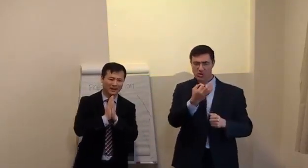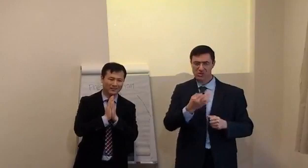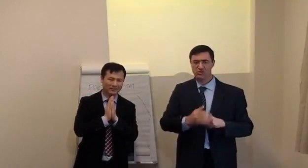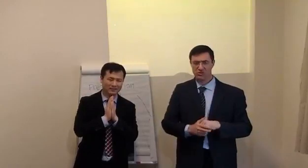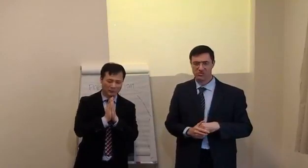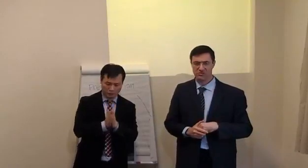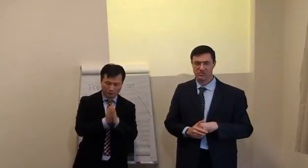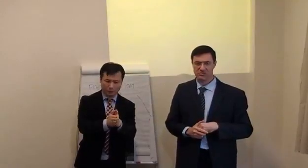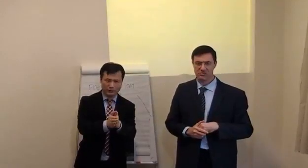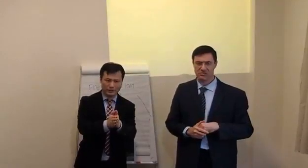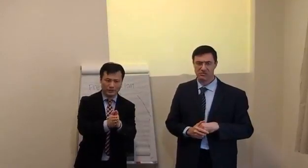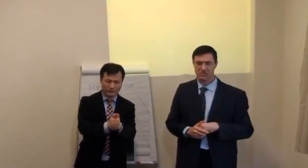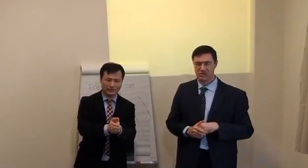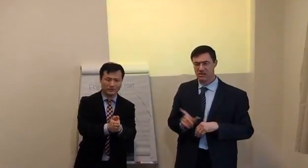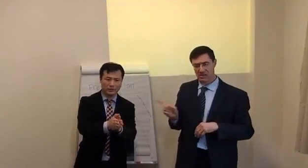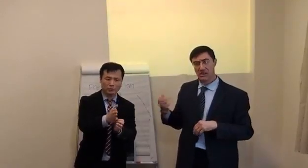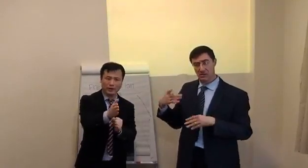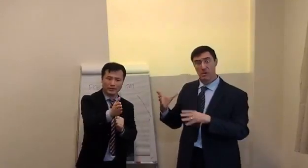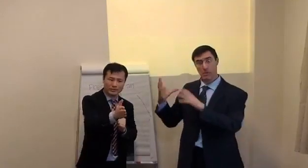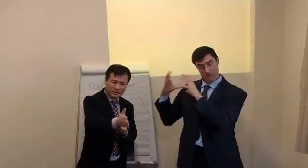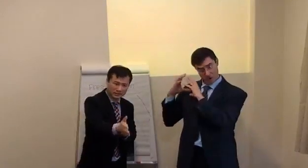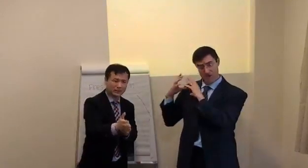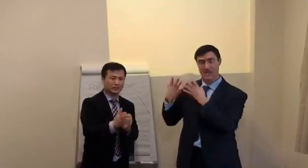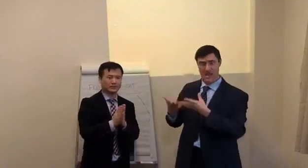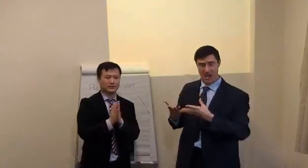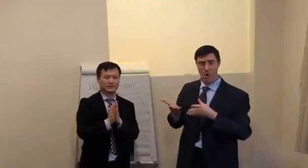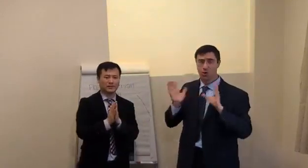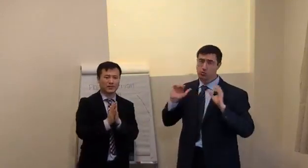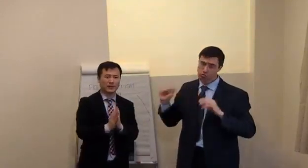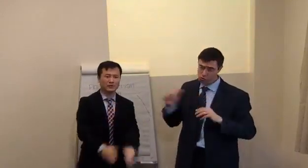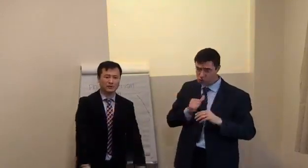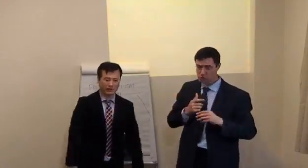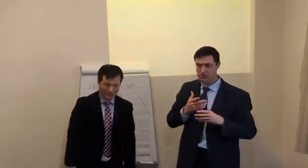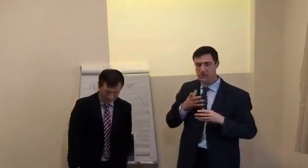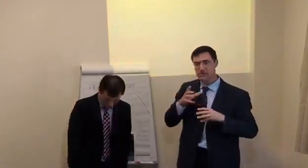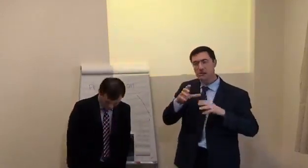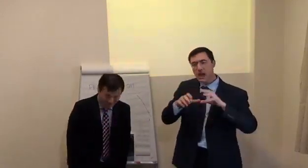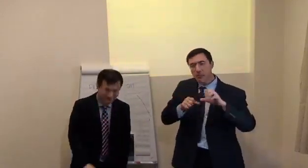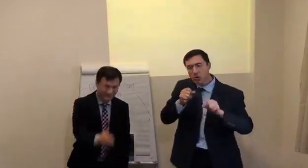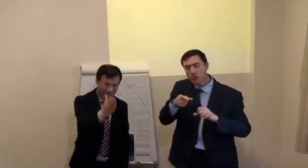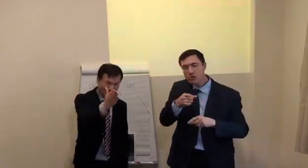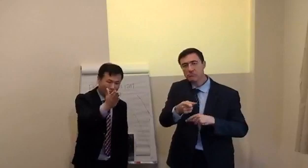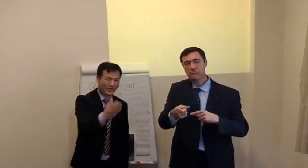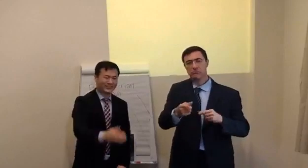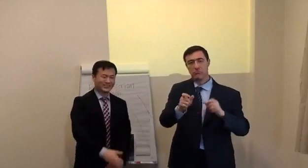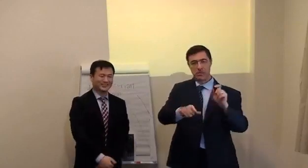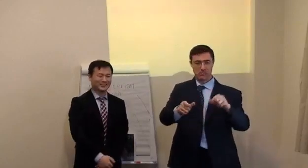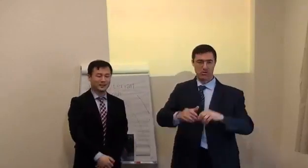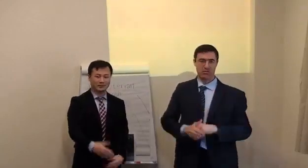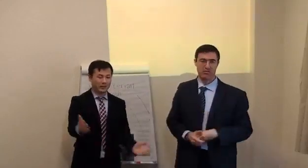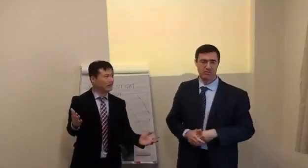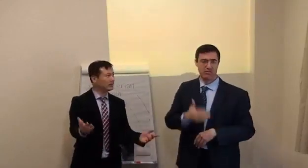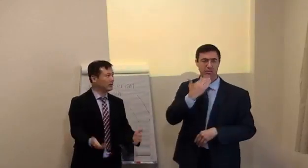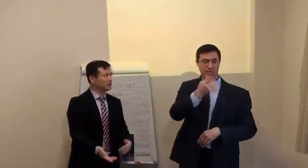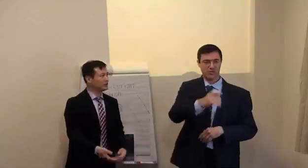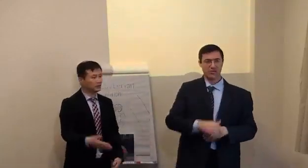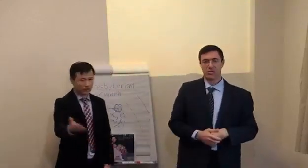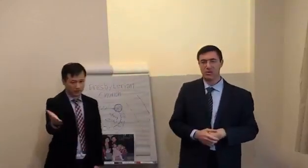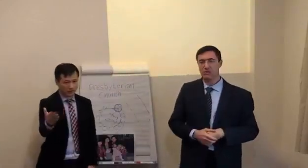now to approach even who are disabled. Thank you very much. Good questions. Any other questions? I